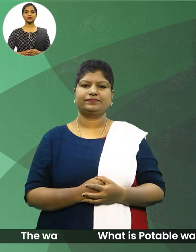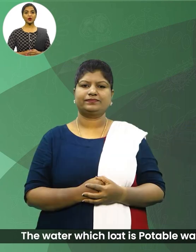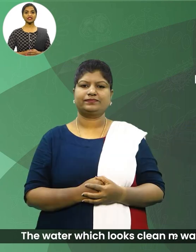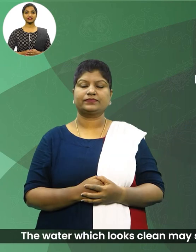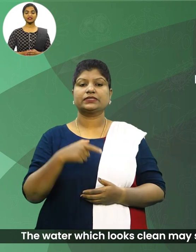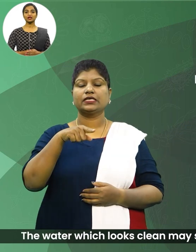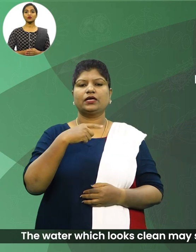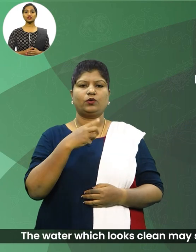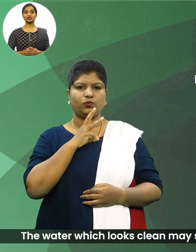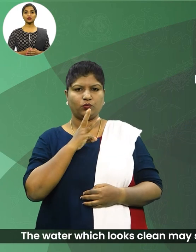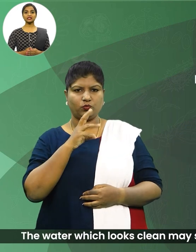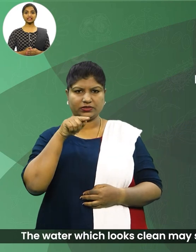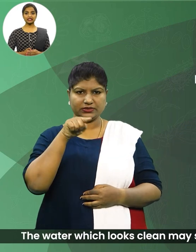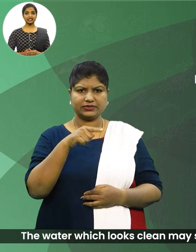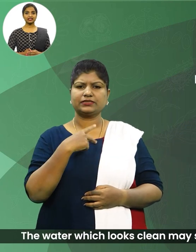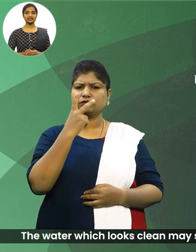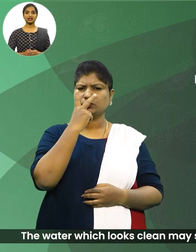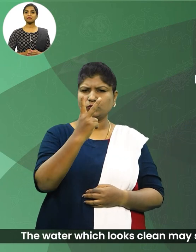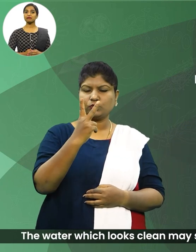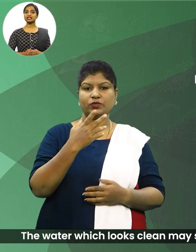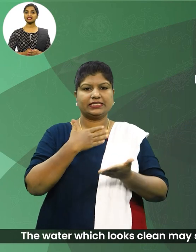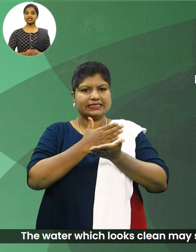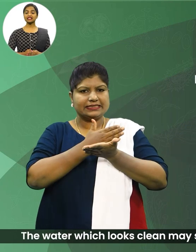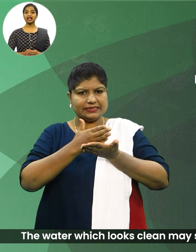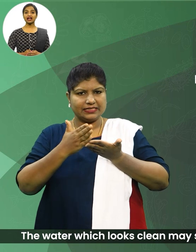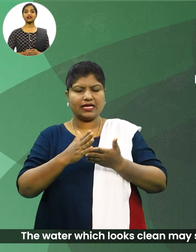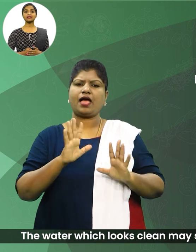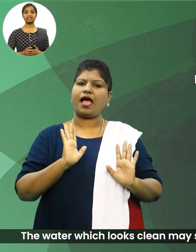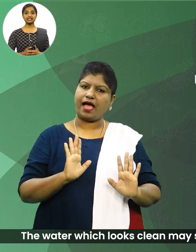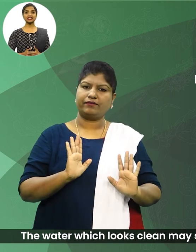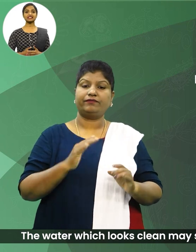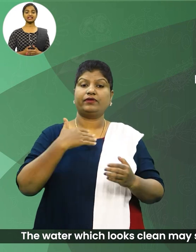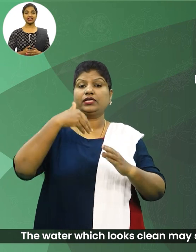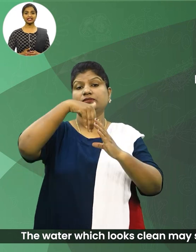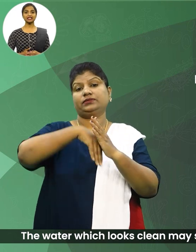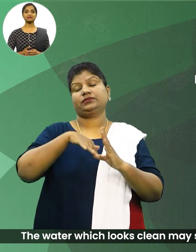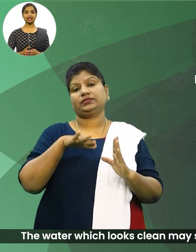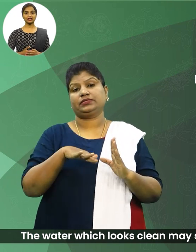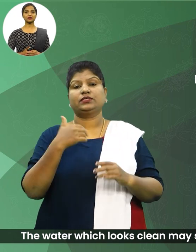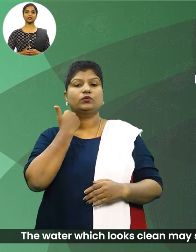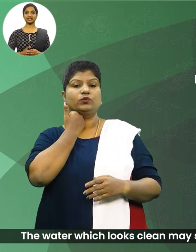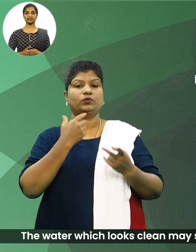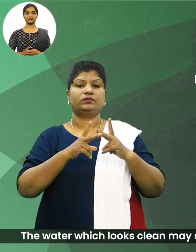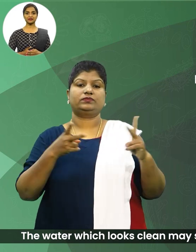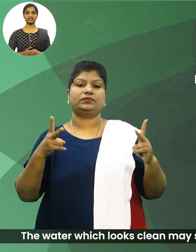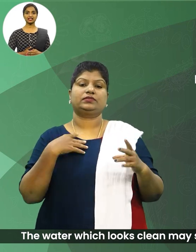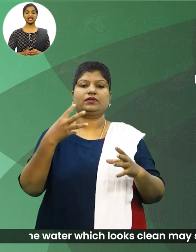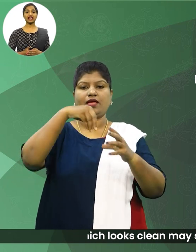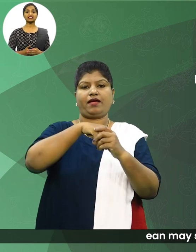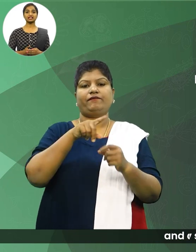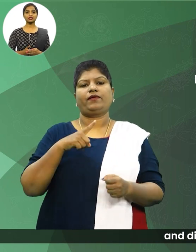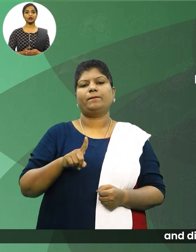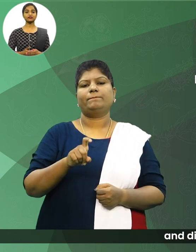The water which looks clean may still have disease-carrying microorganisms